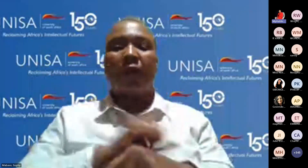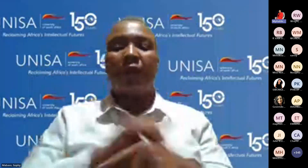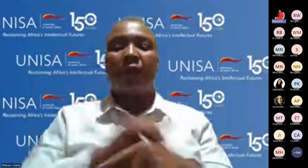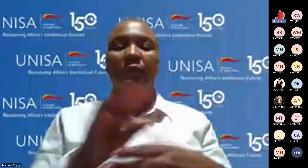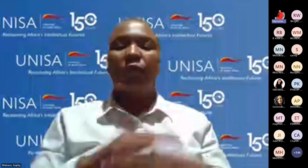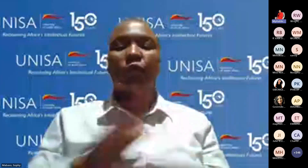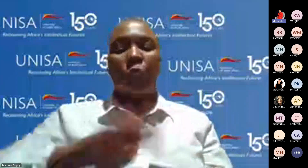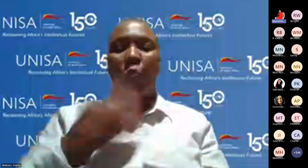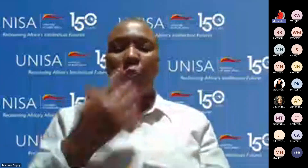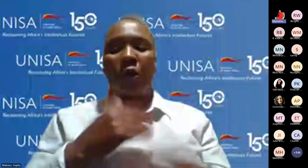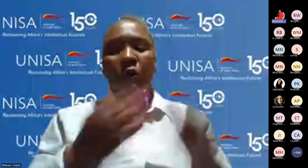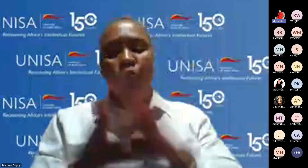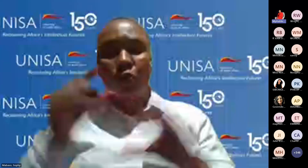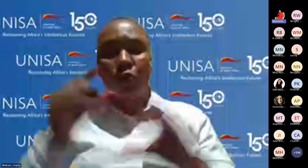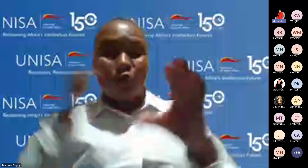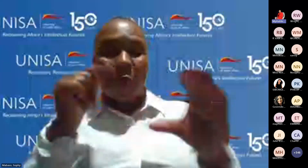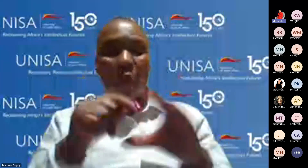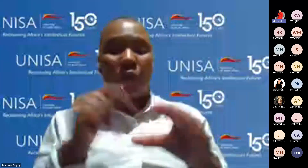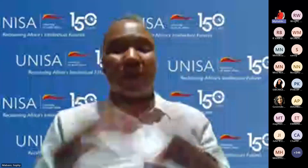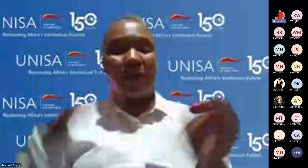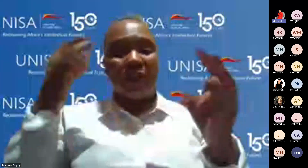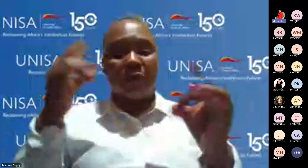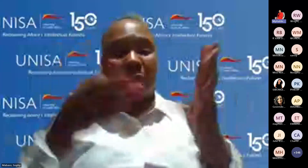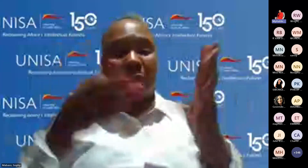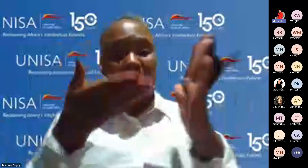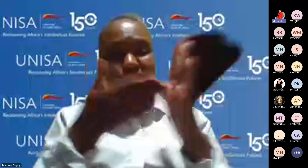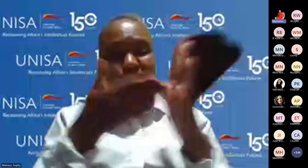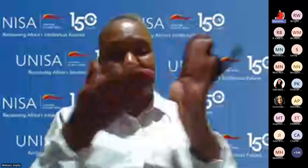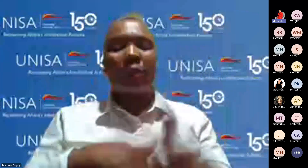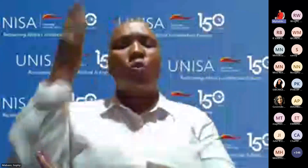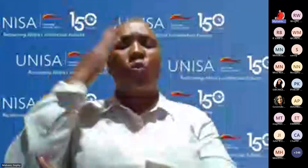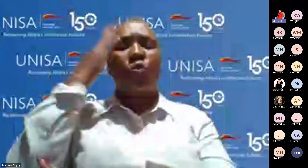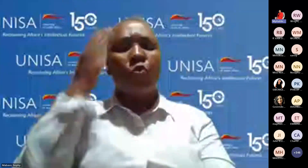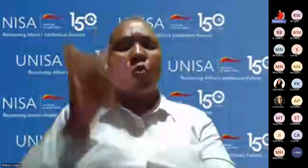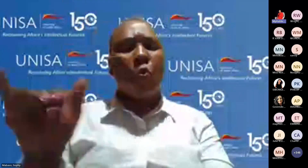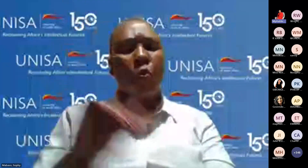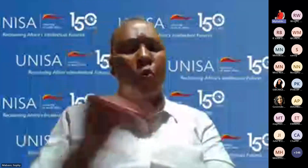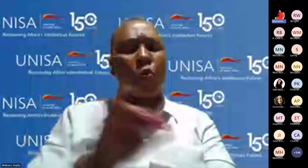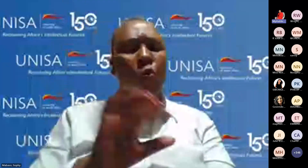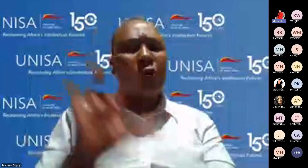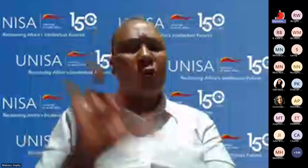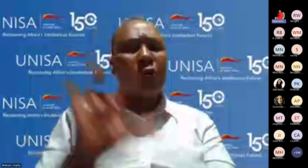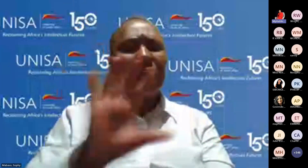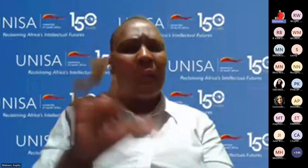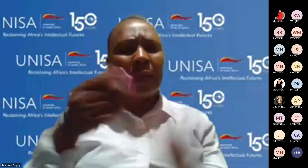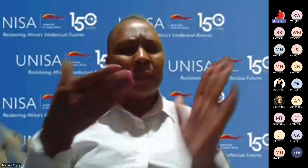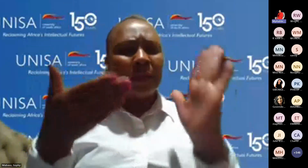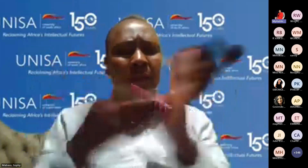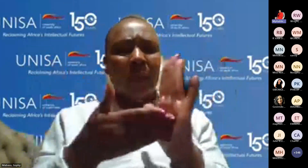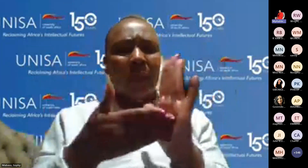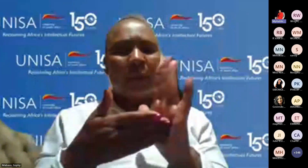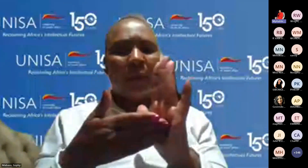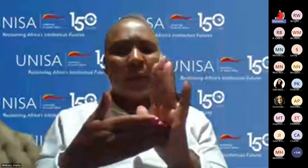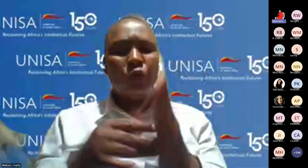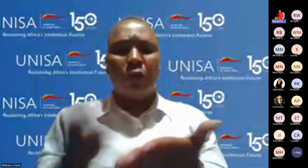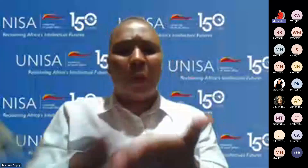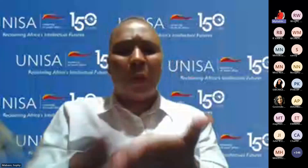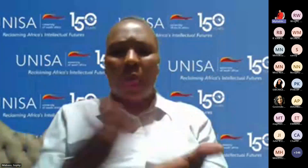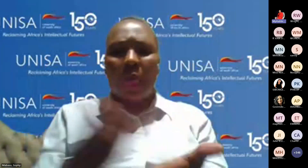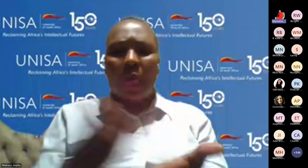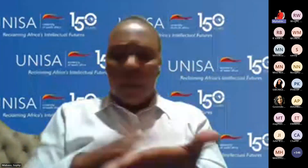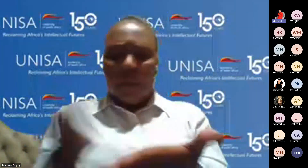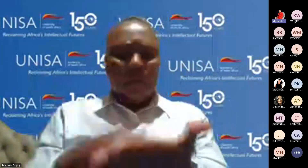want to go straight to a certain information, you don't have to page through quickly and going back and forth, because you don't